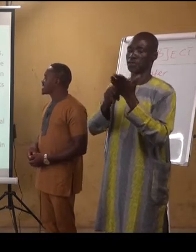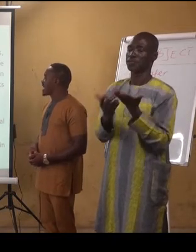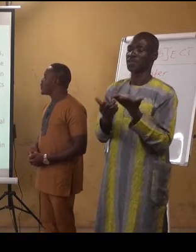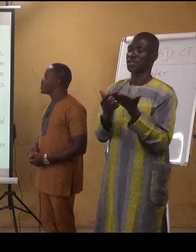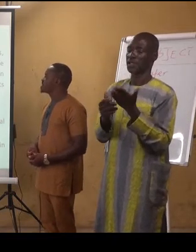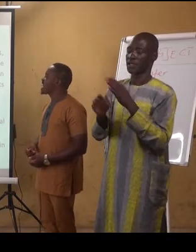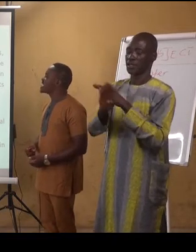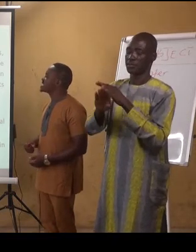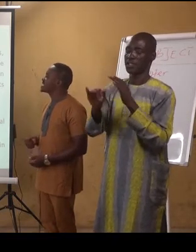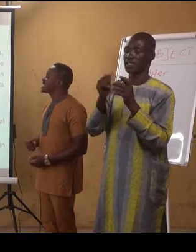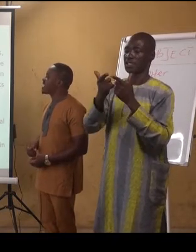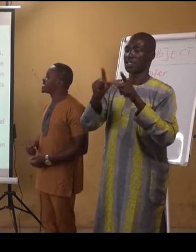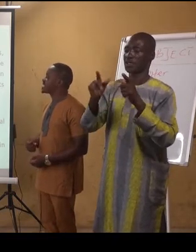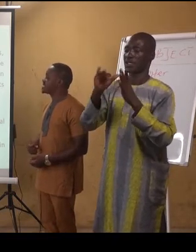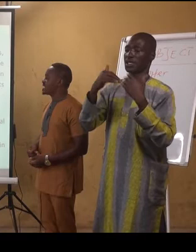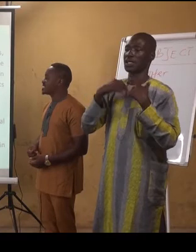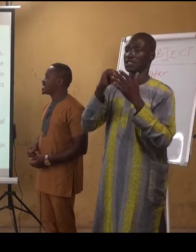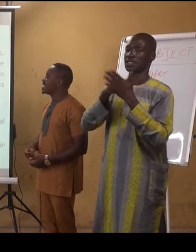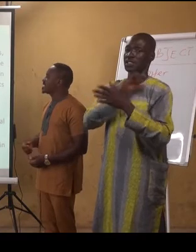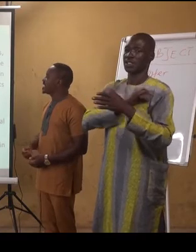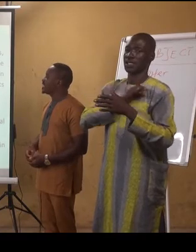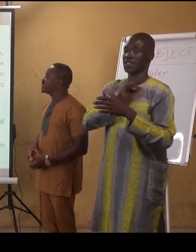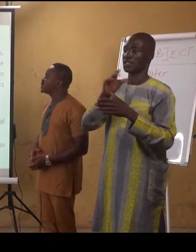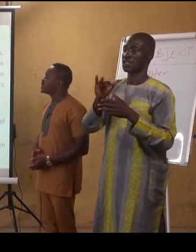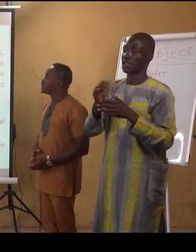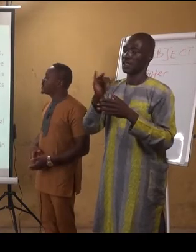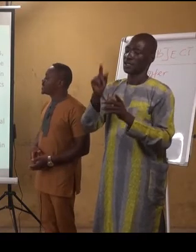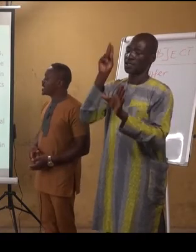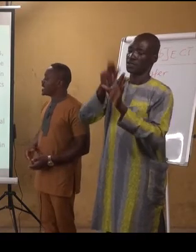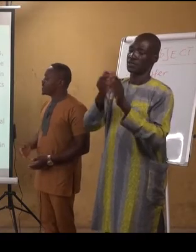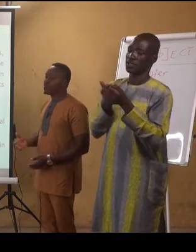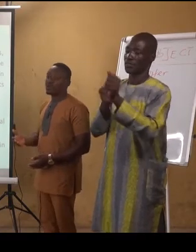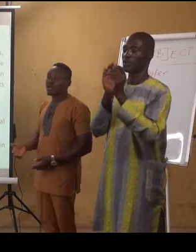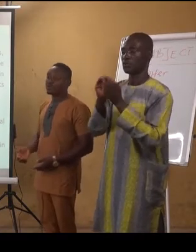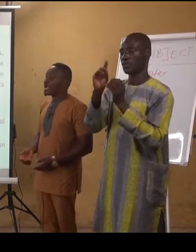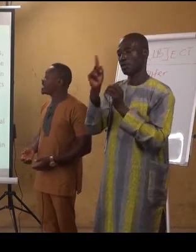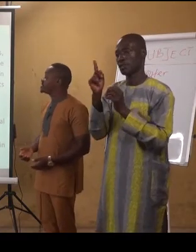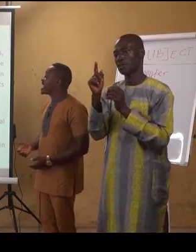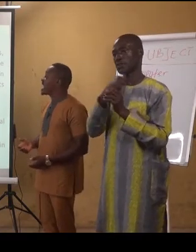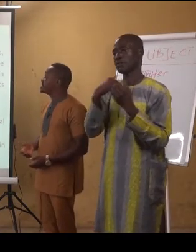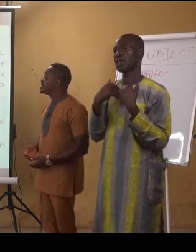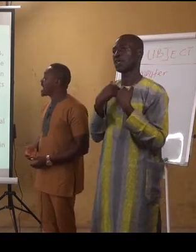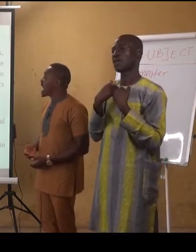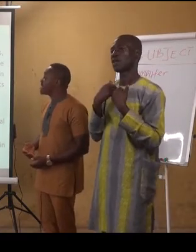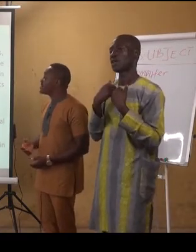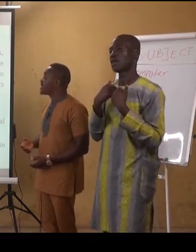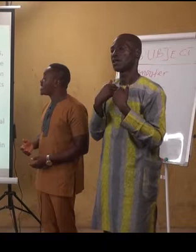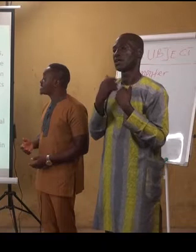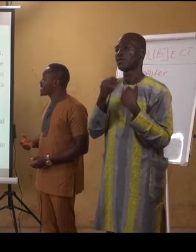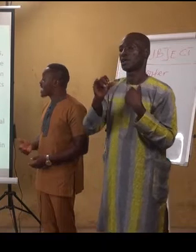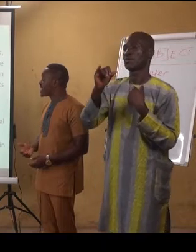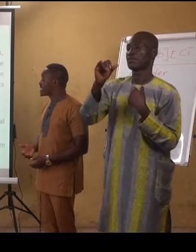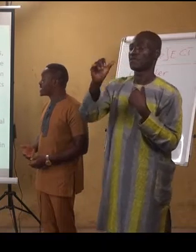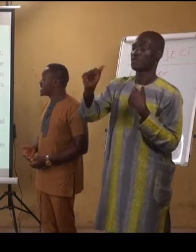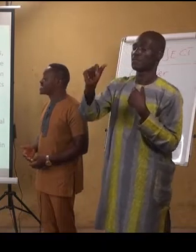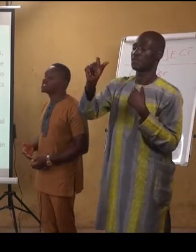Basic as a language has its character sets. They include the following. Number one, we have the